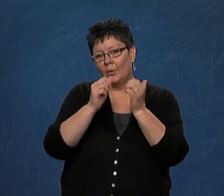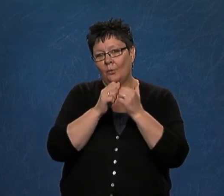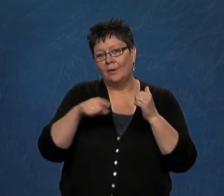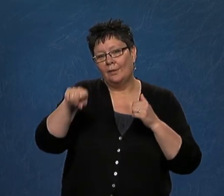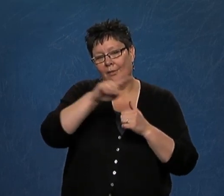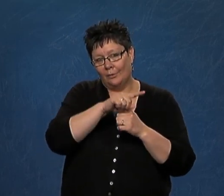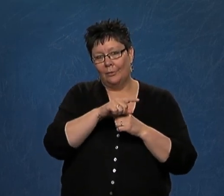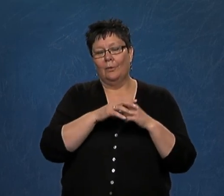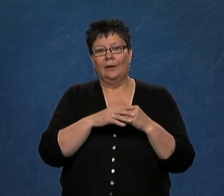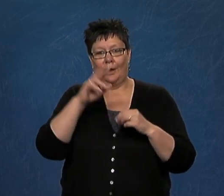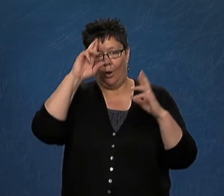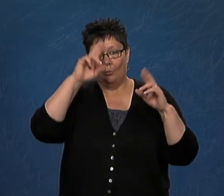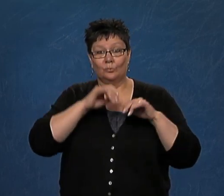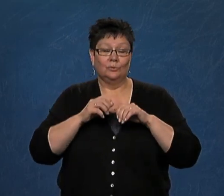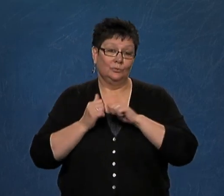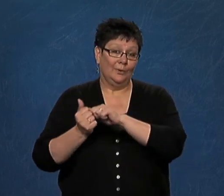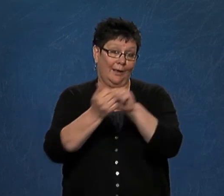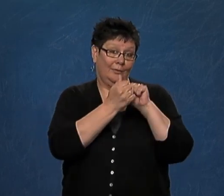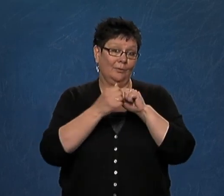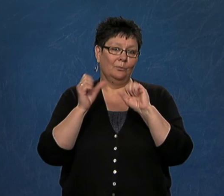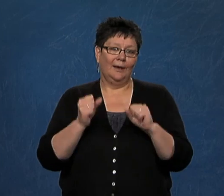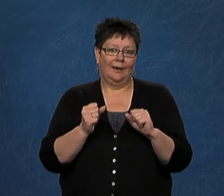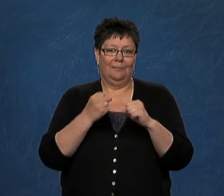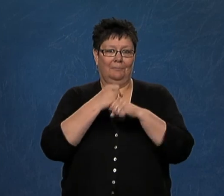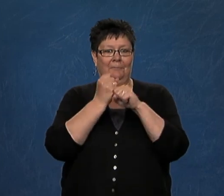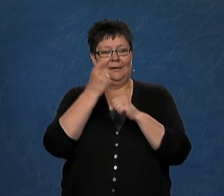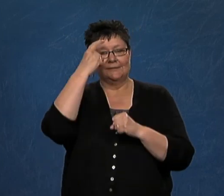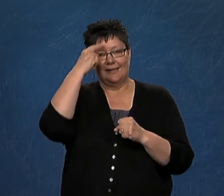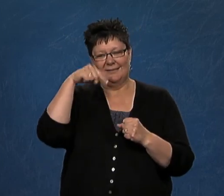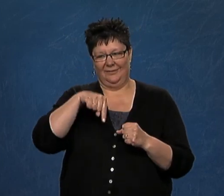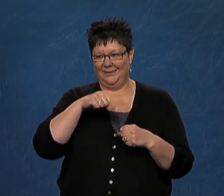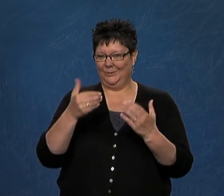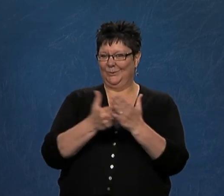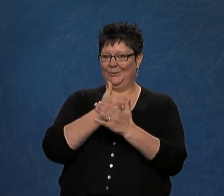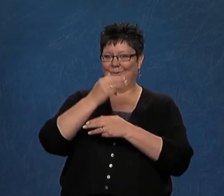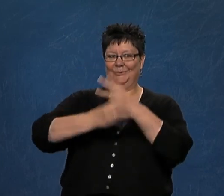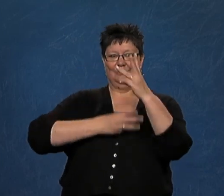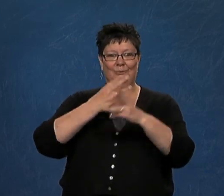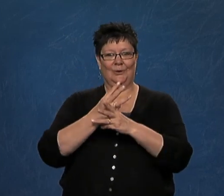to discuss this more with you, and hopefully together we can make sense